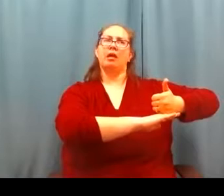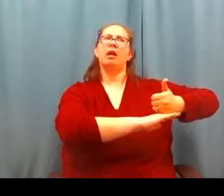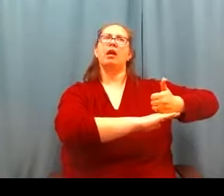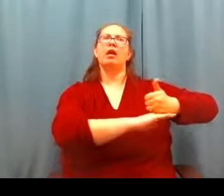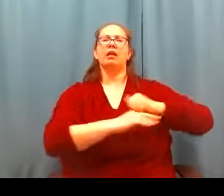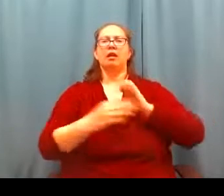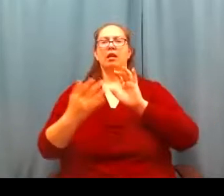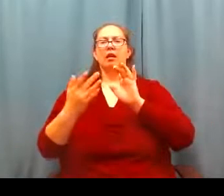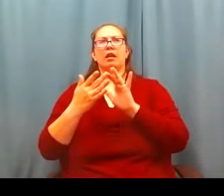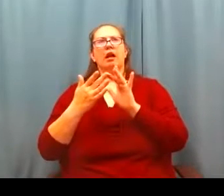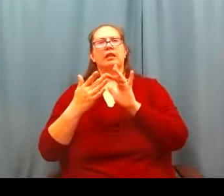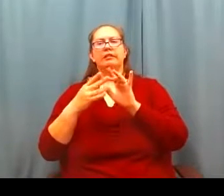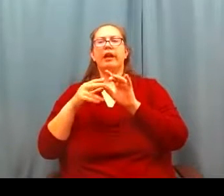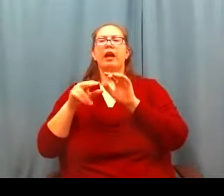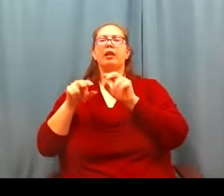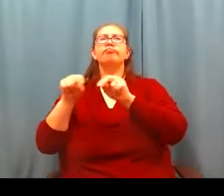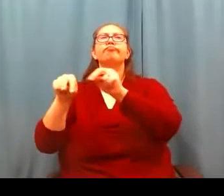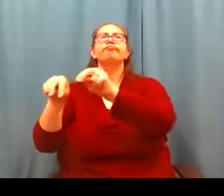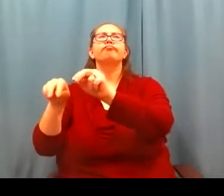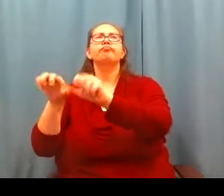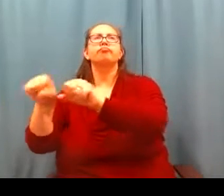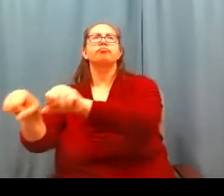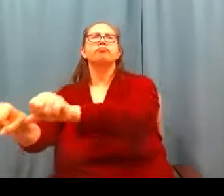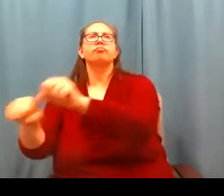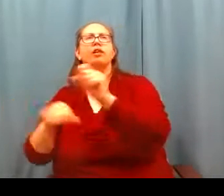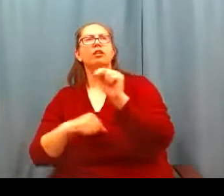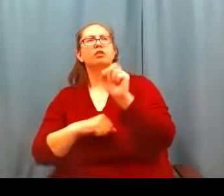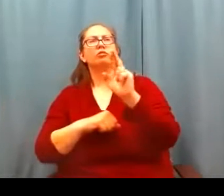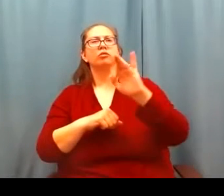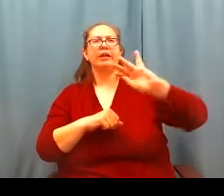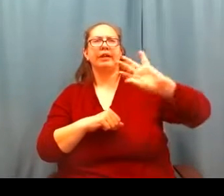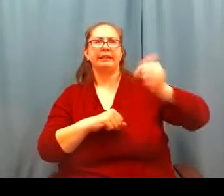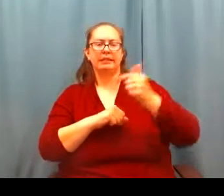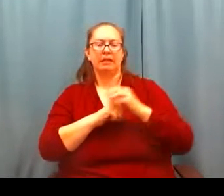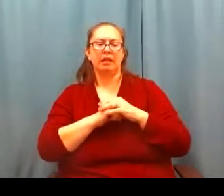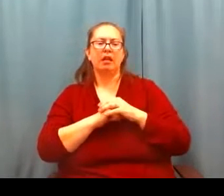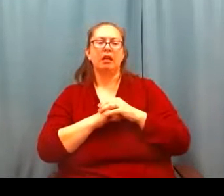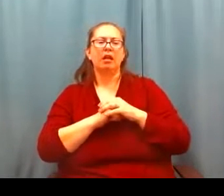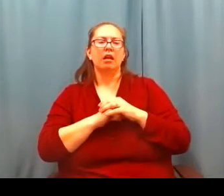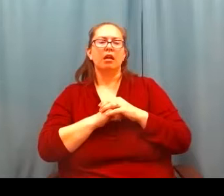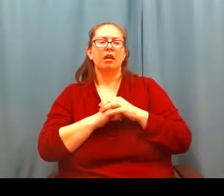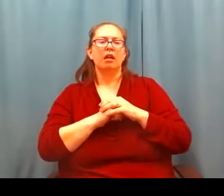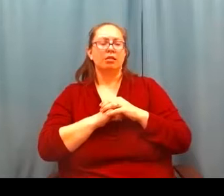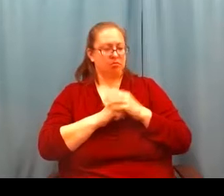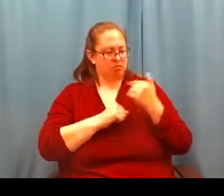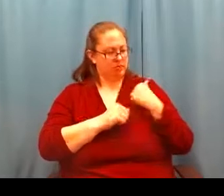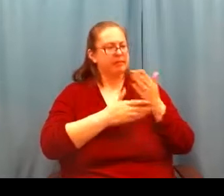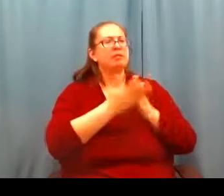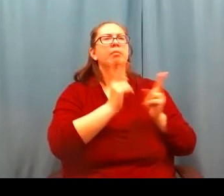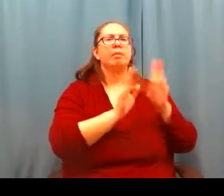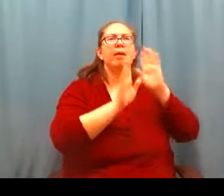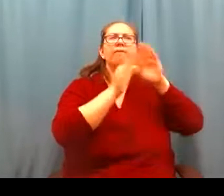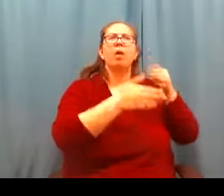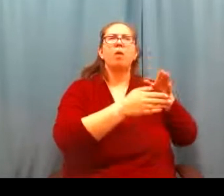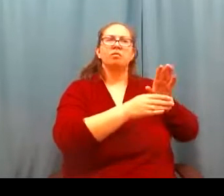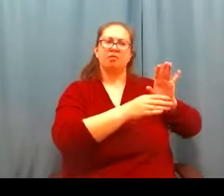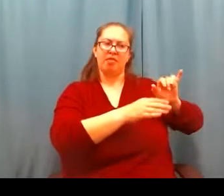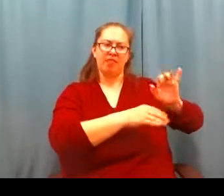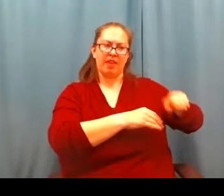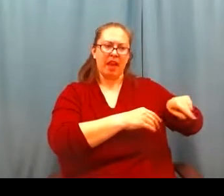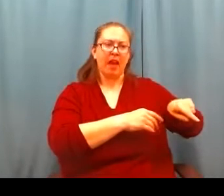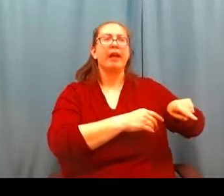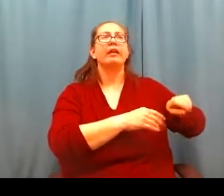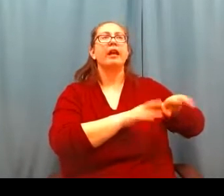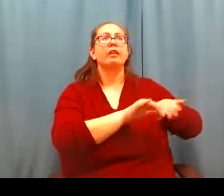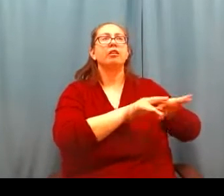And so in total, we have 13 individuals that are focused on contact tracing and communicable disease